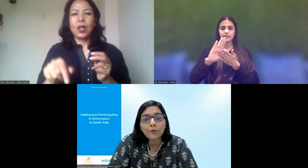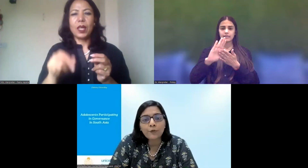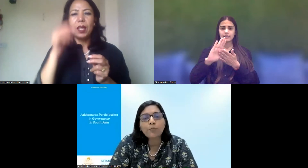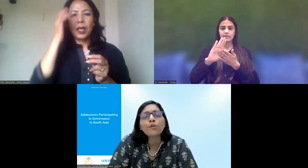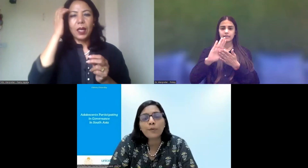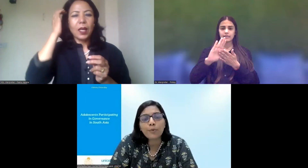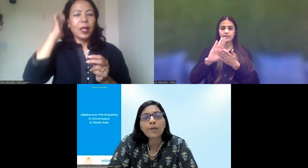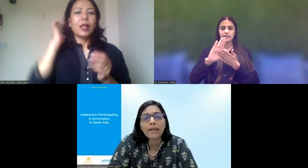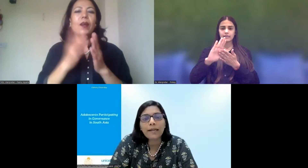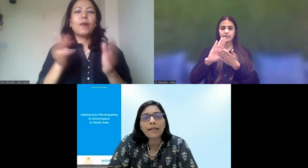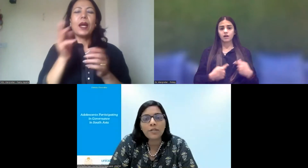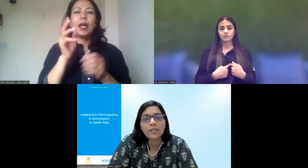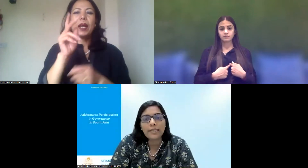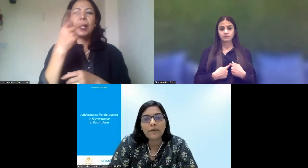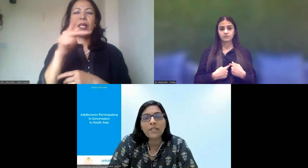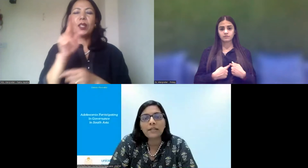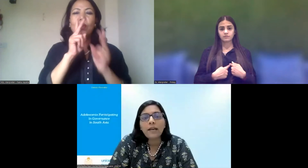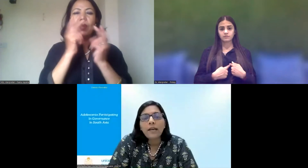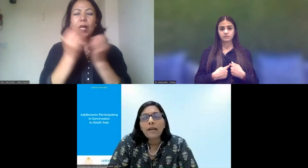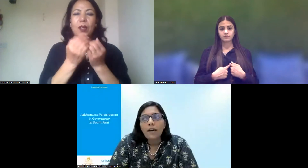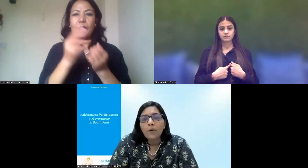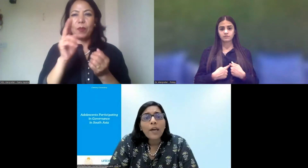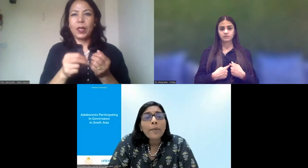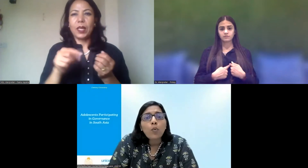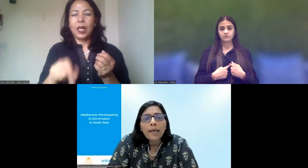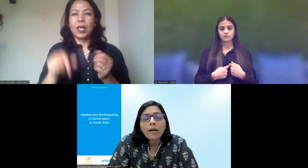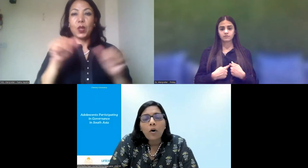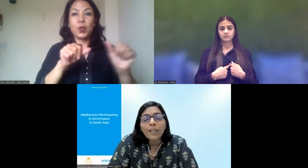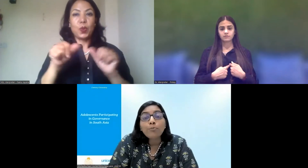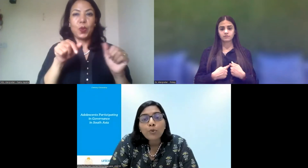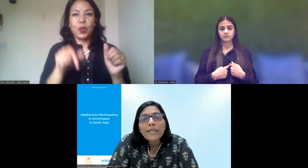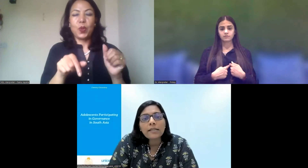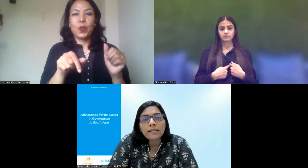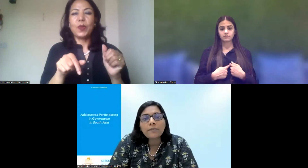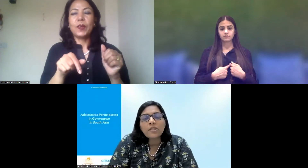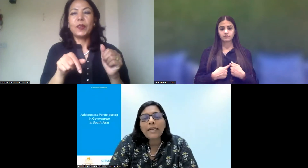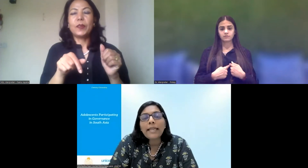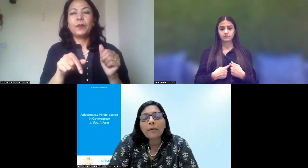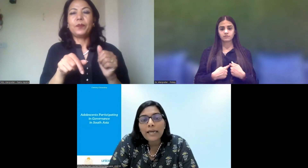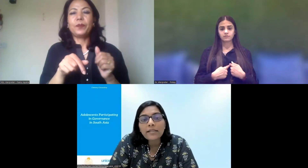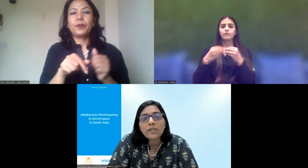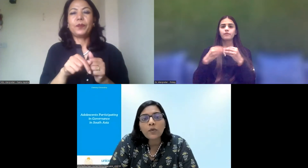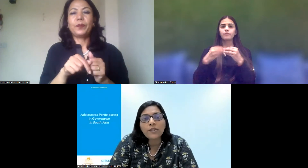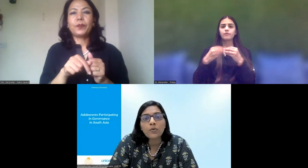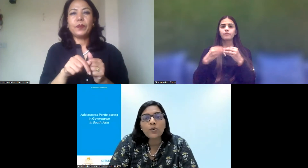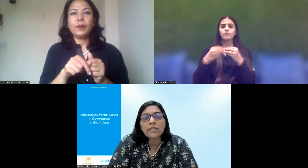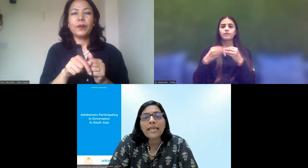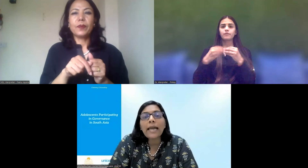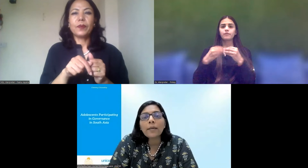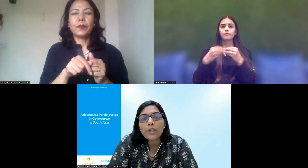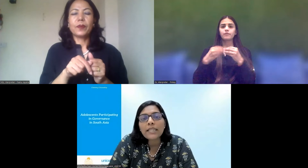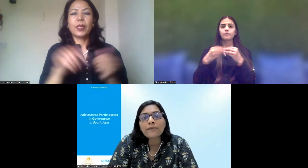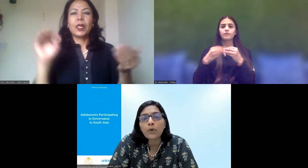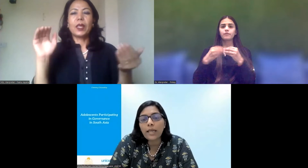of most of the programmatic interventions that we have done. We have been working on improving systems, building capacities of institutions